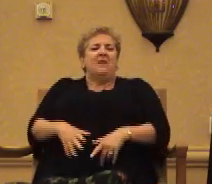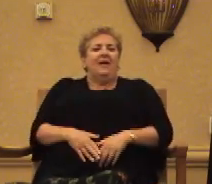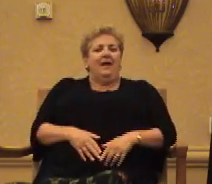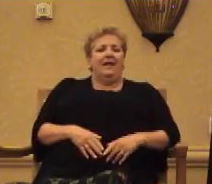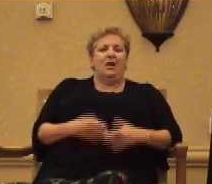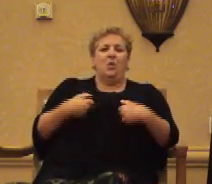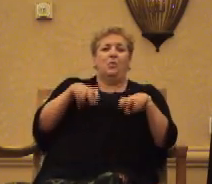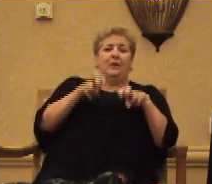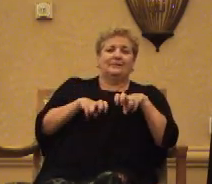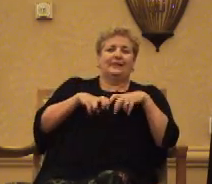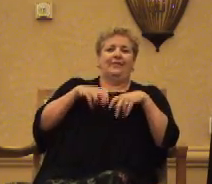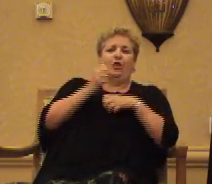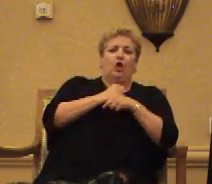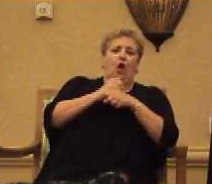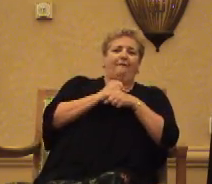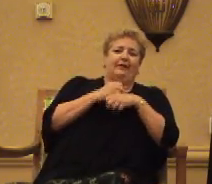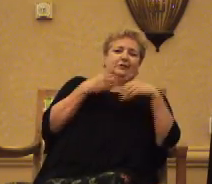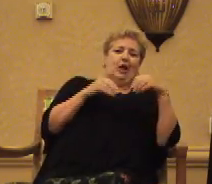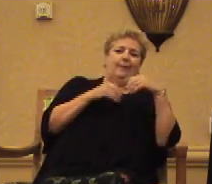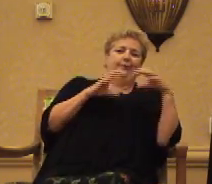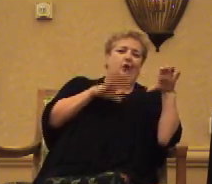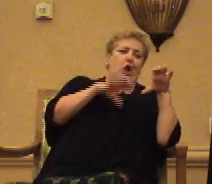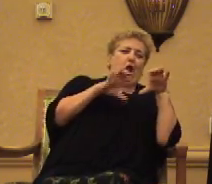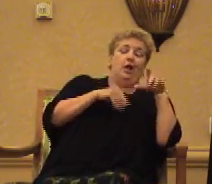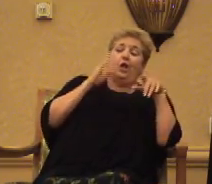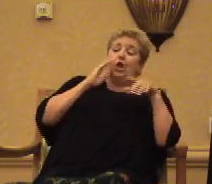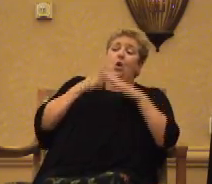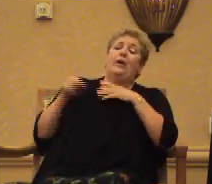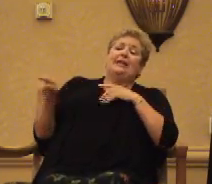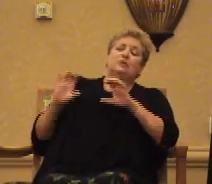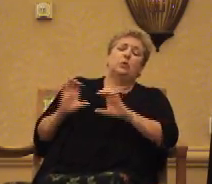doing? Yeah, he lives. He'll help a lot of people with that.